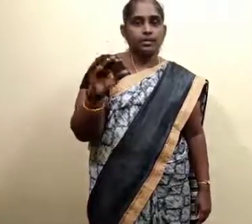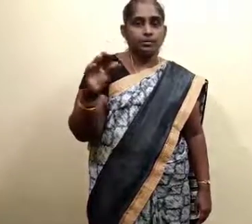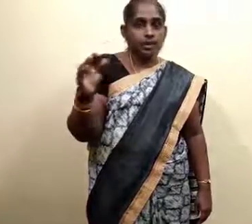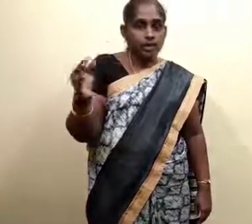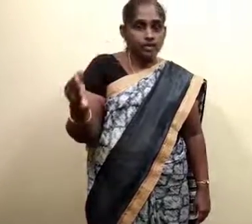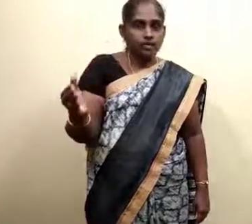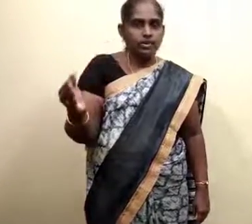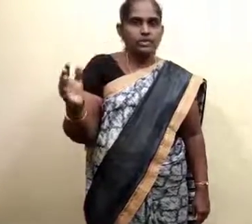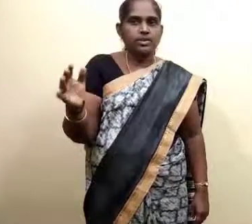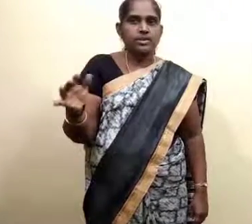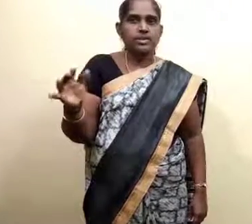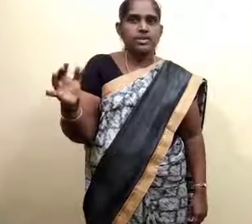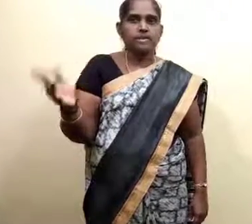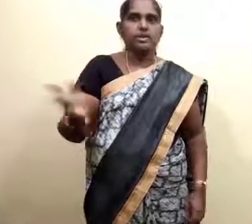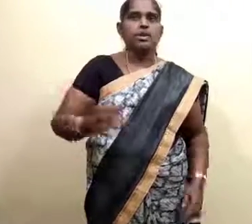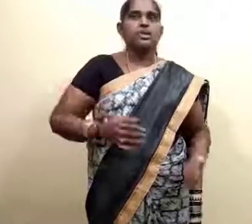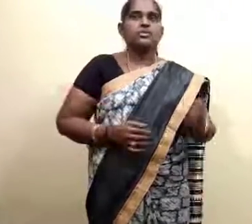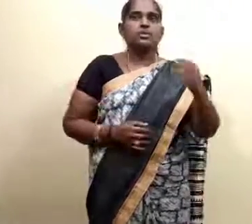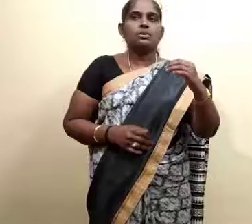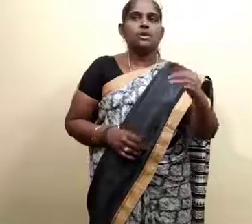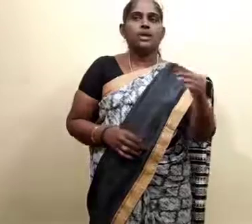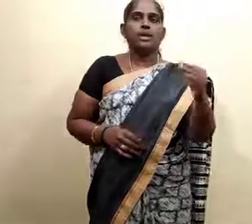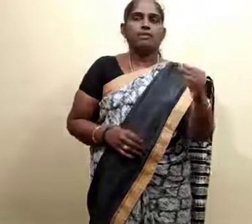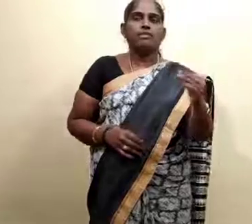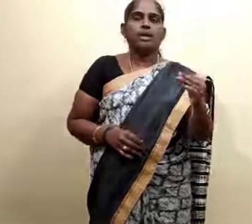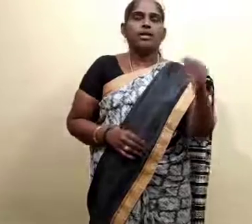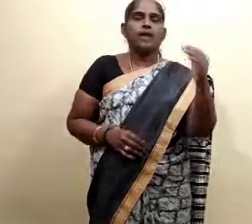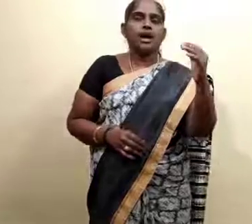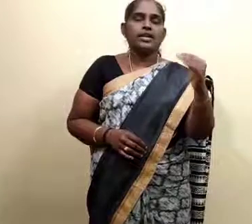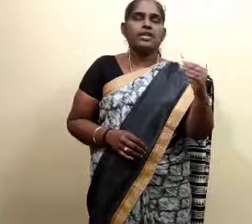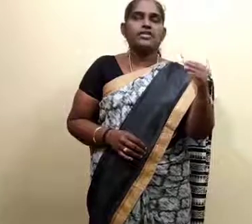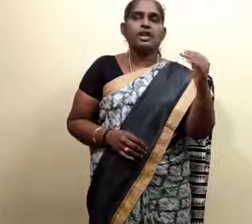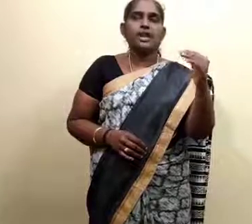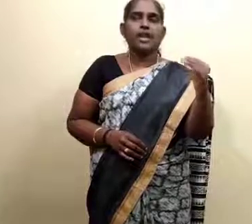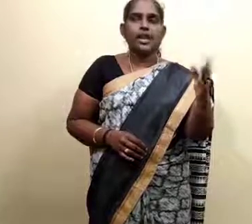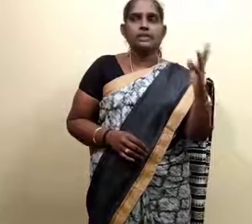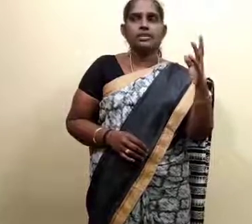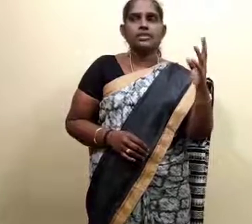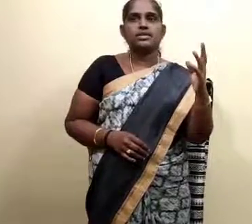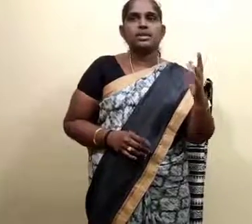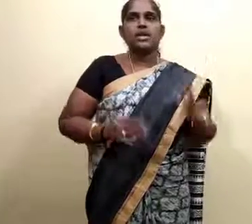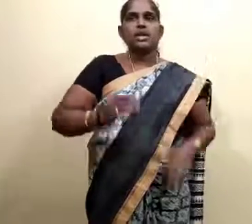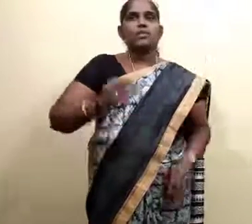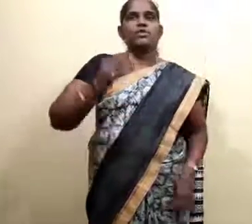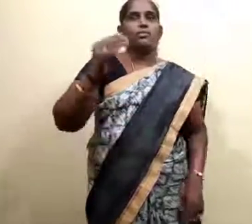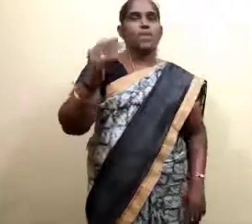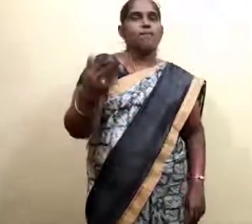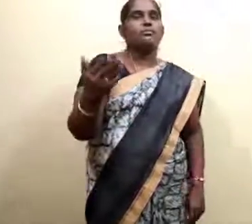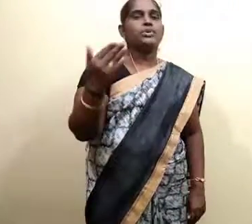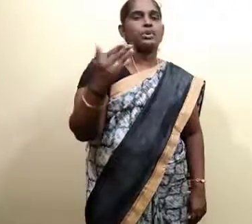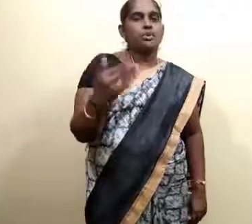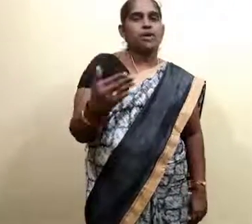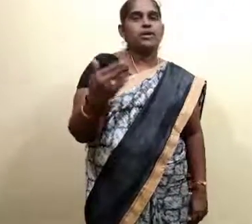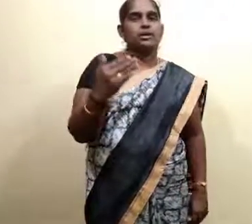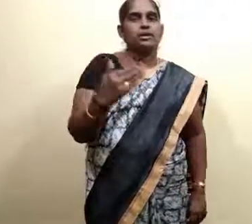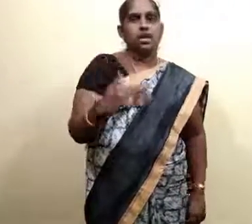to be removed to extract coal. So they employed additional laborers to pump the water